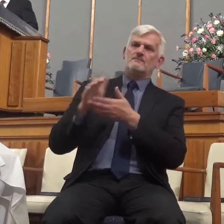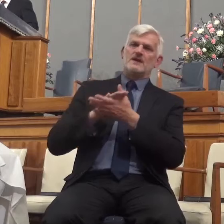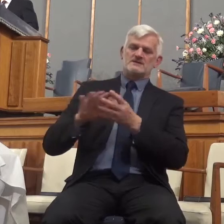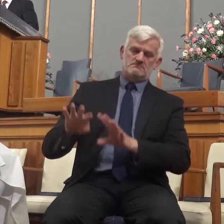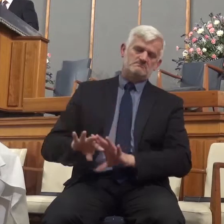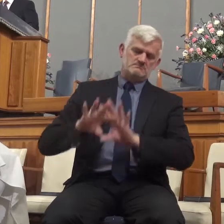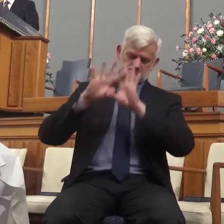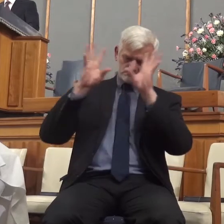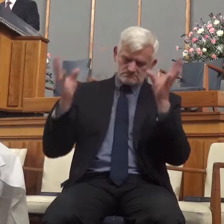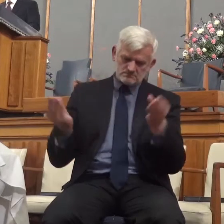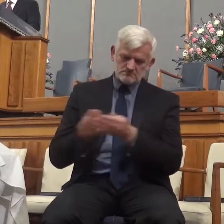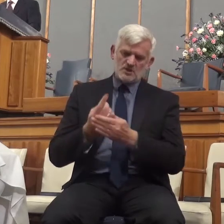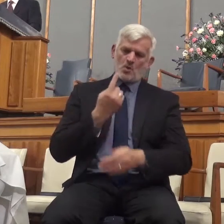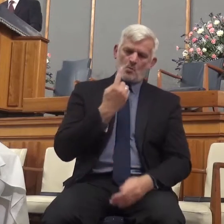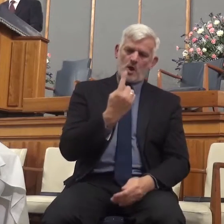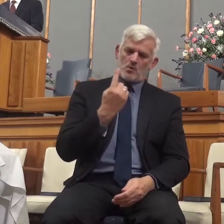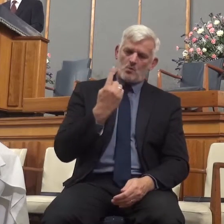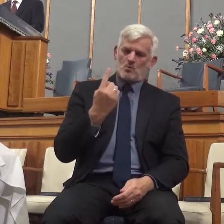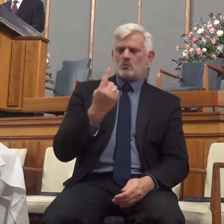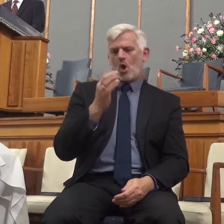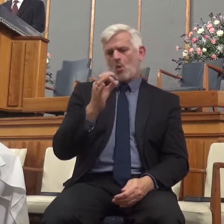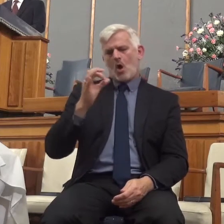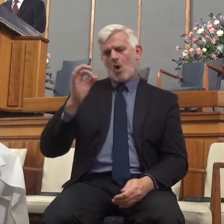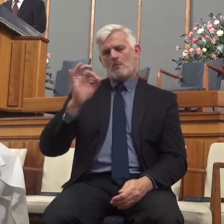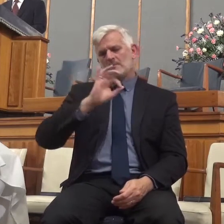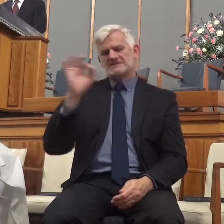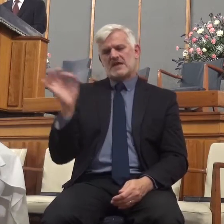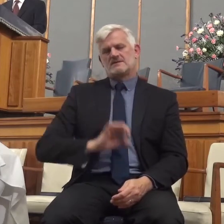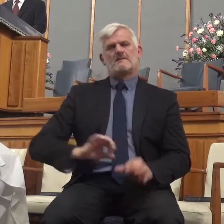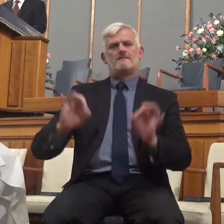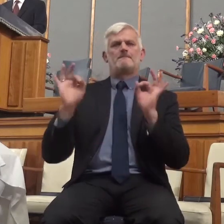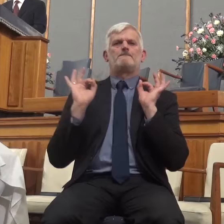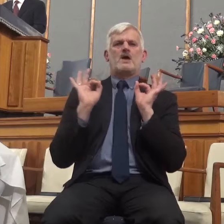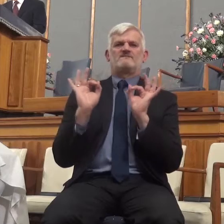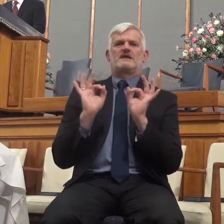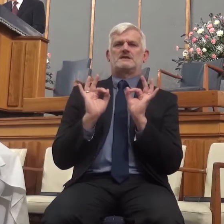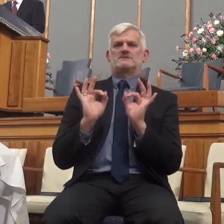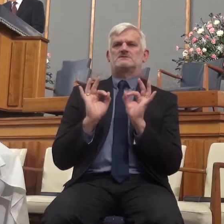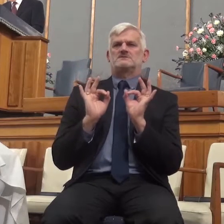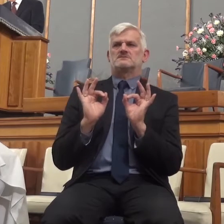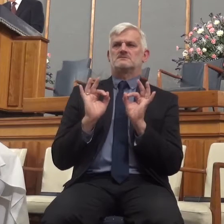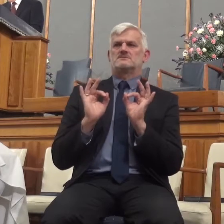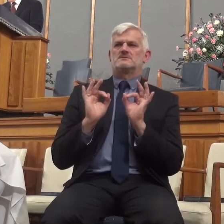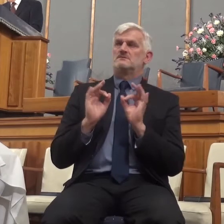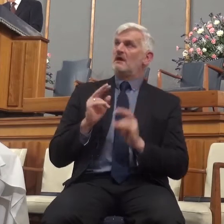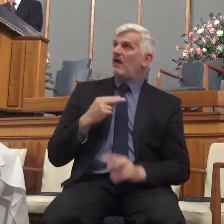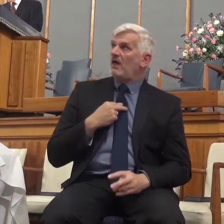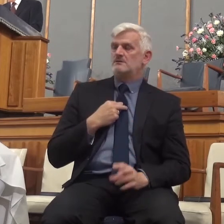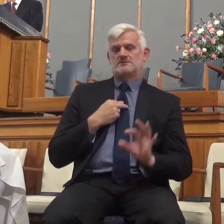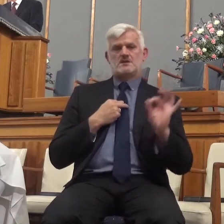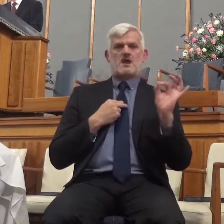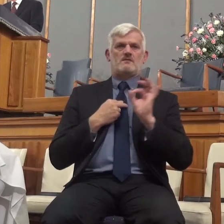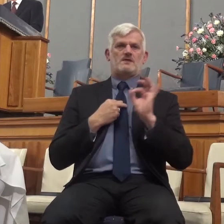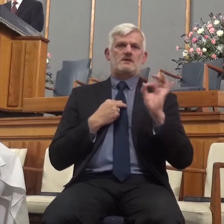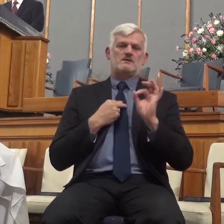100% perfect, no blemish, nothing to disappoint, nothing to let us down at